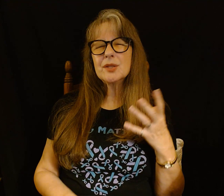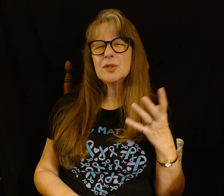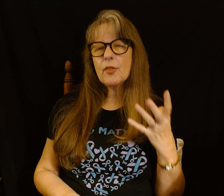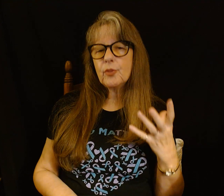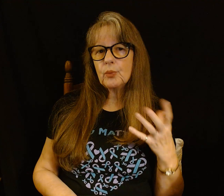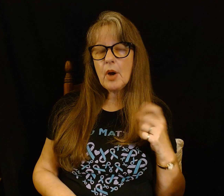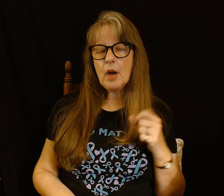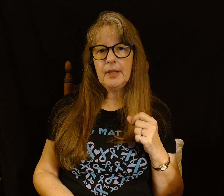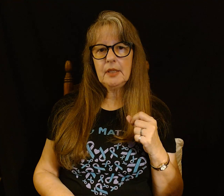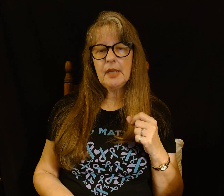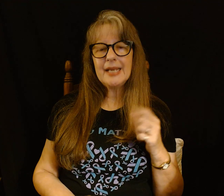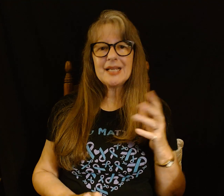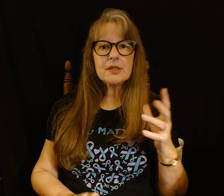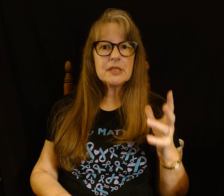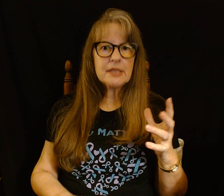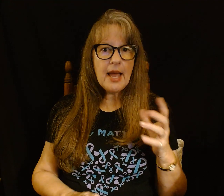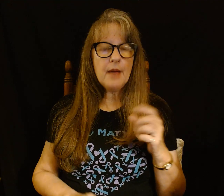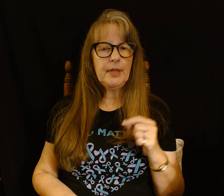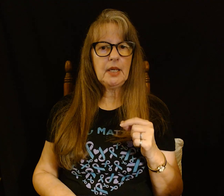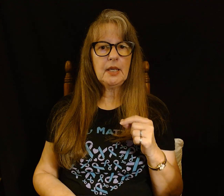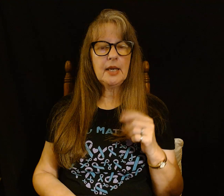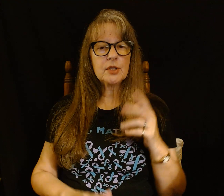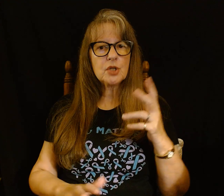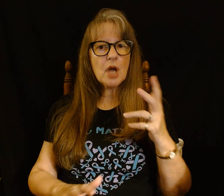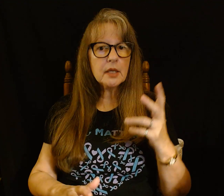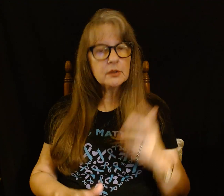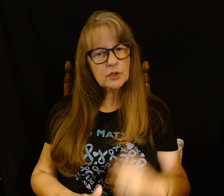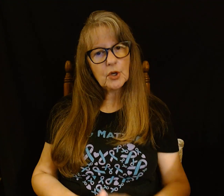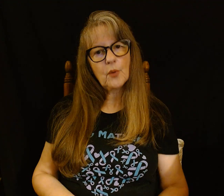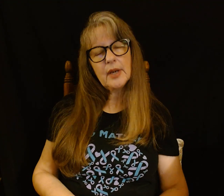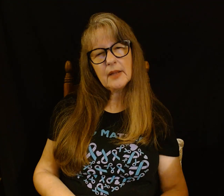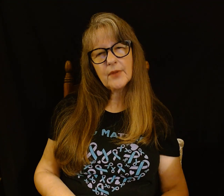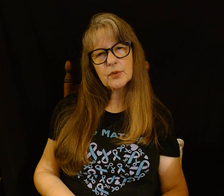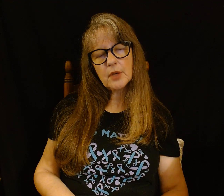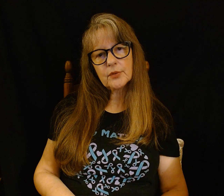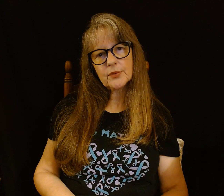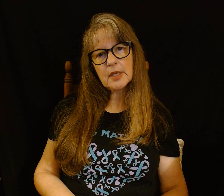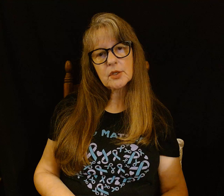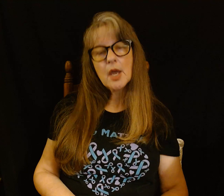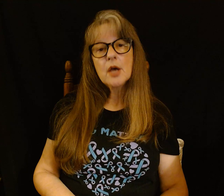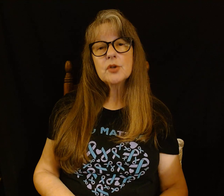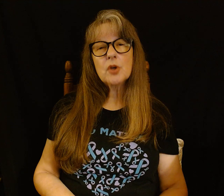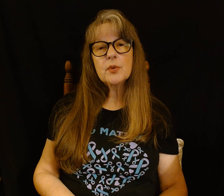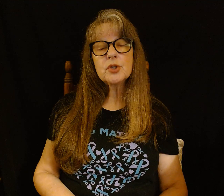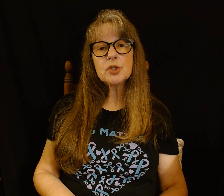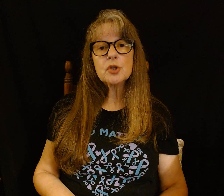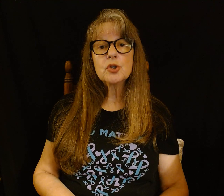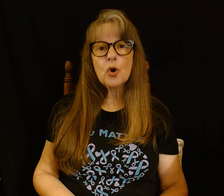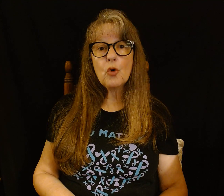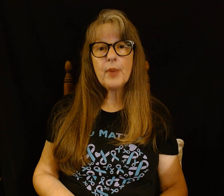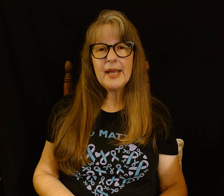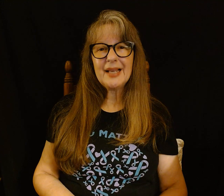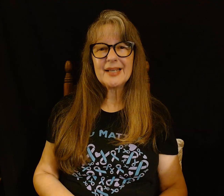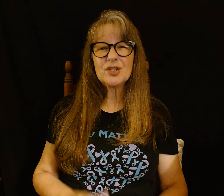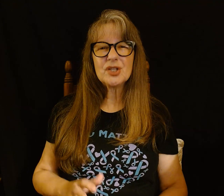not throbbing and it's not stabbing and it's not, any of those other things. So it's just a dull pain, like it's just